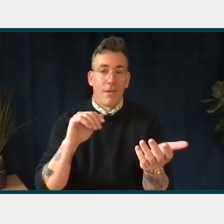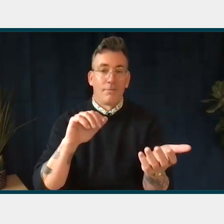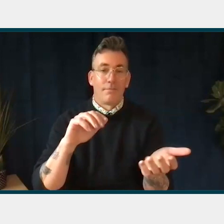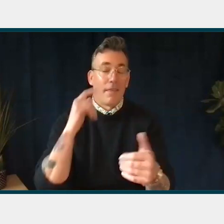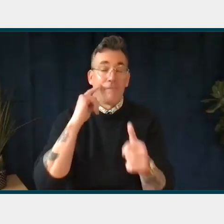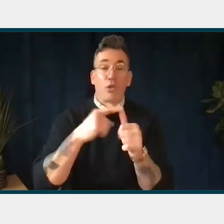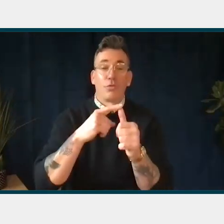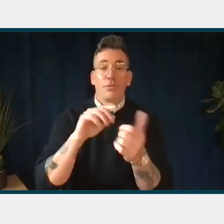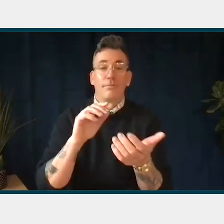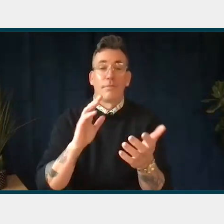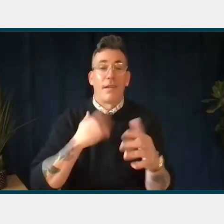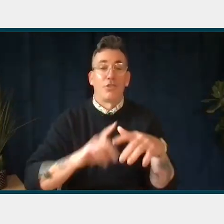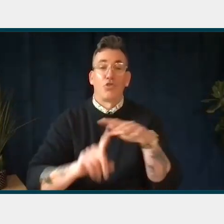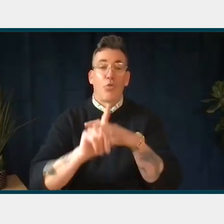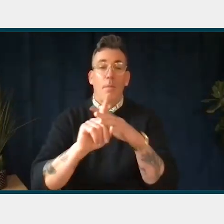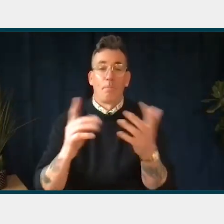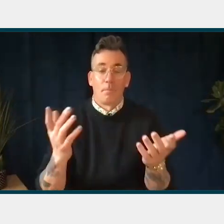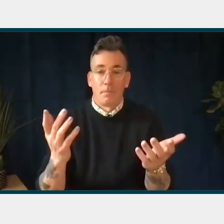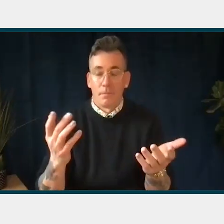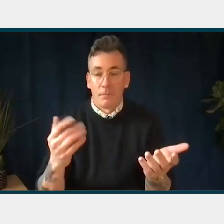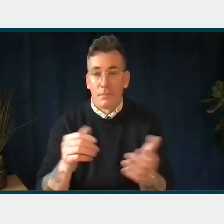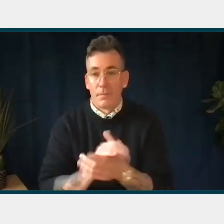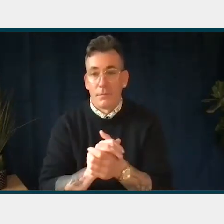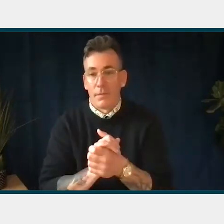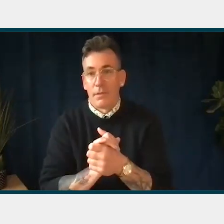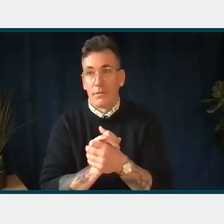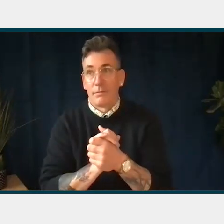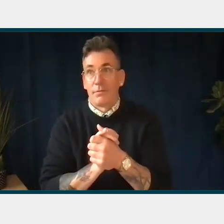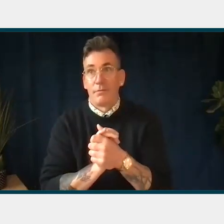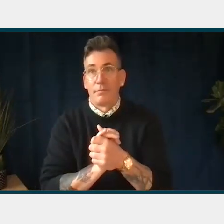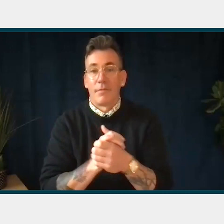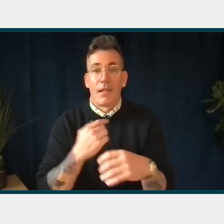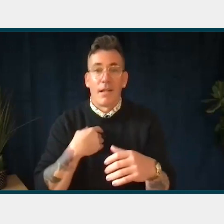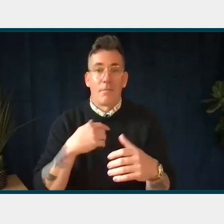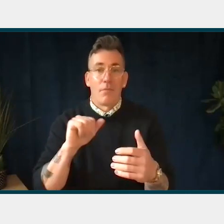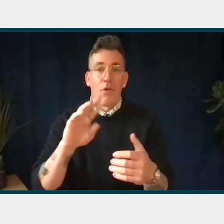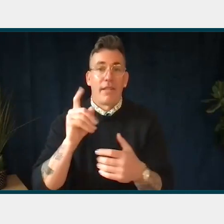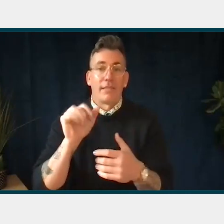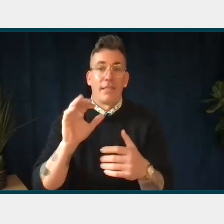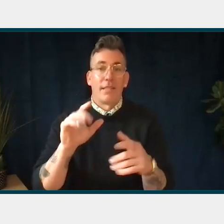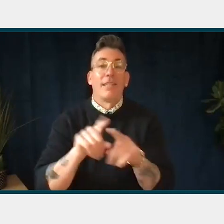Well, first off, I think firstly, it's about showing up.